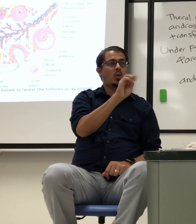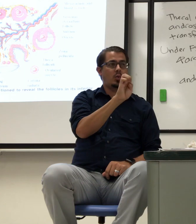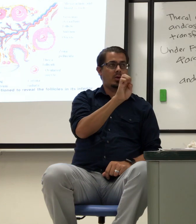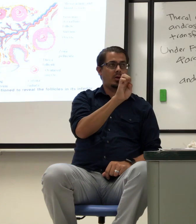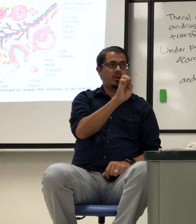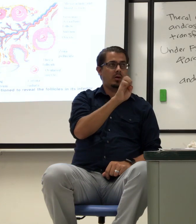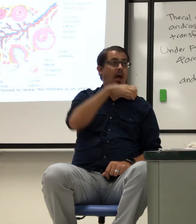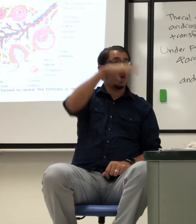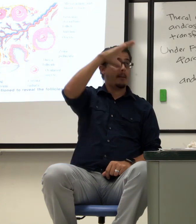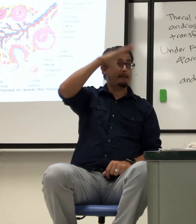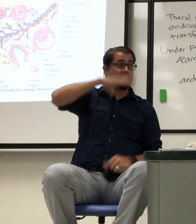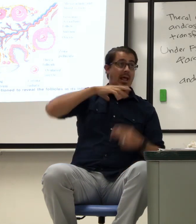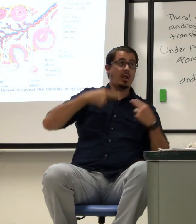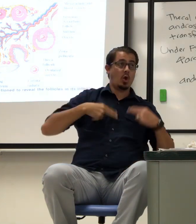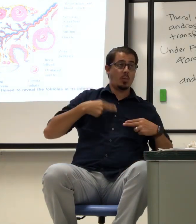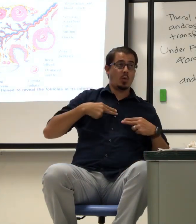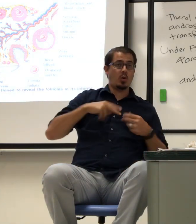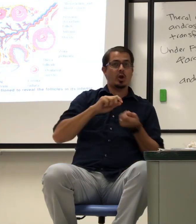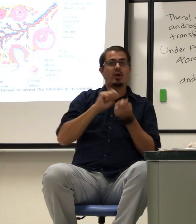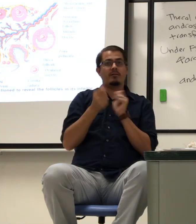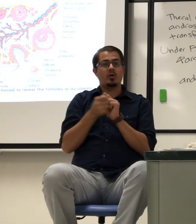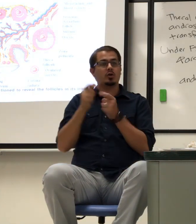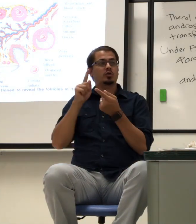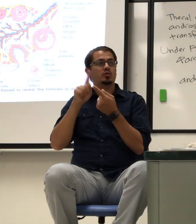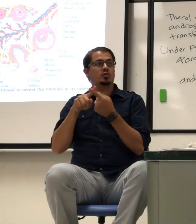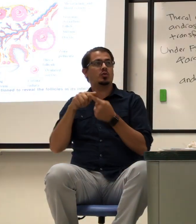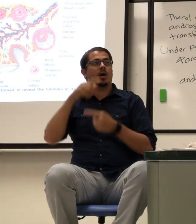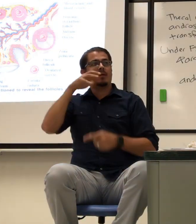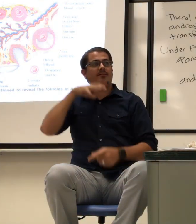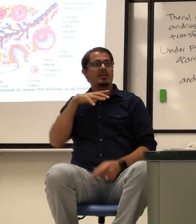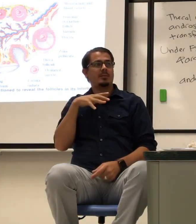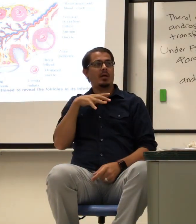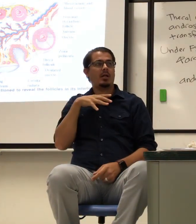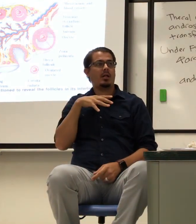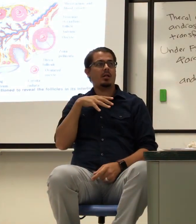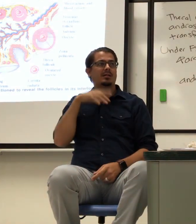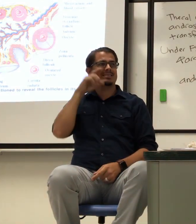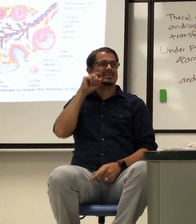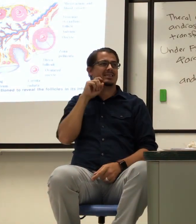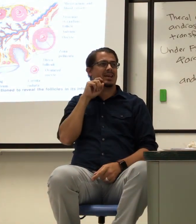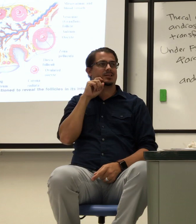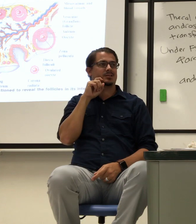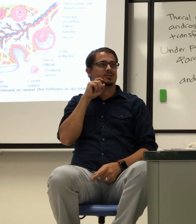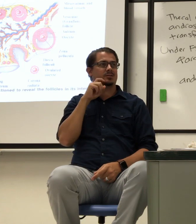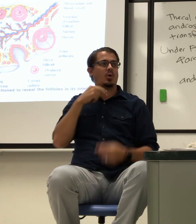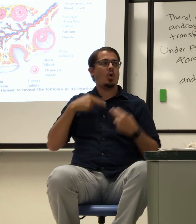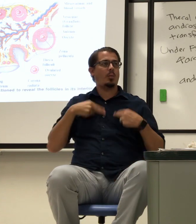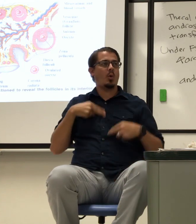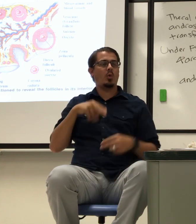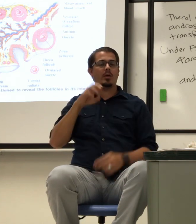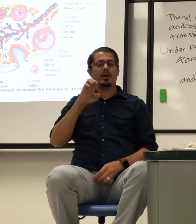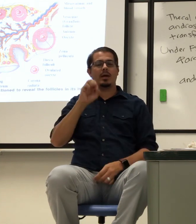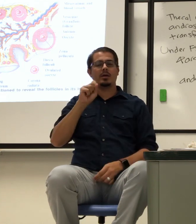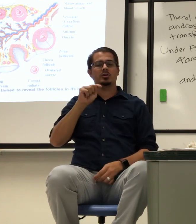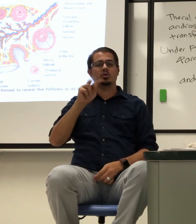a male hormone, to a female sex hormone, estrone. What are the estrogens?